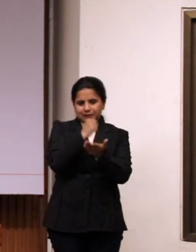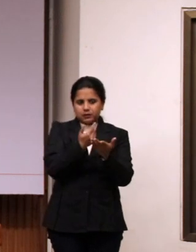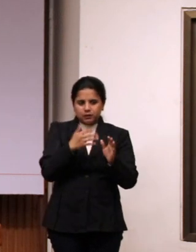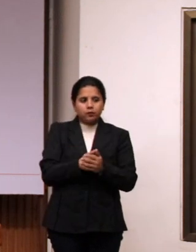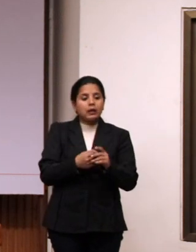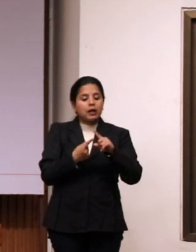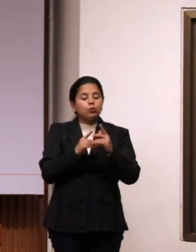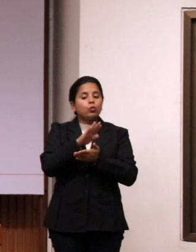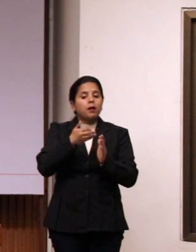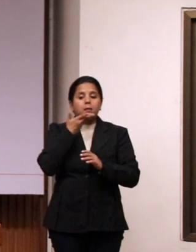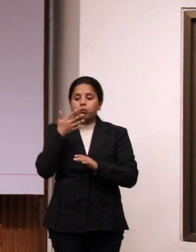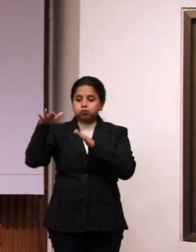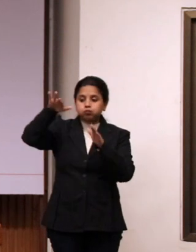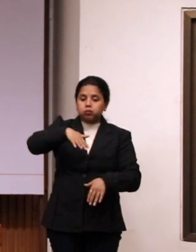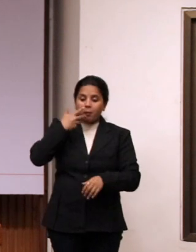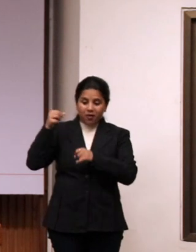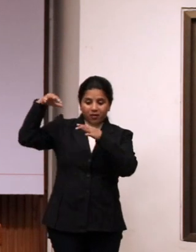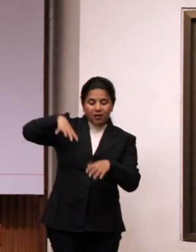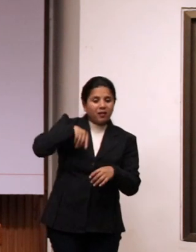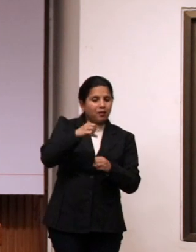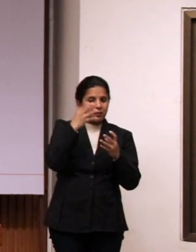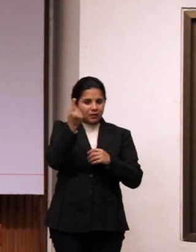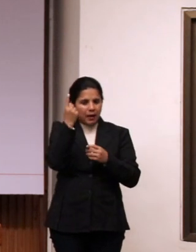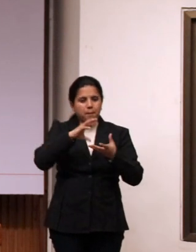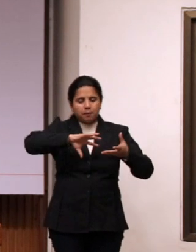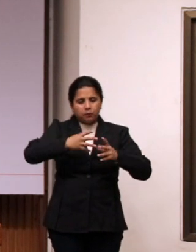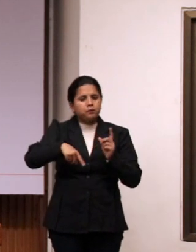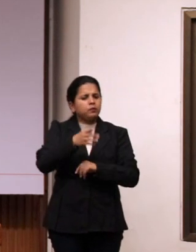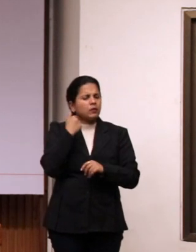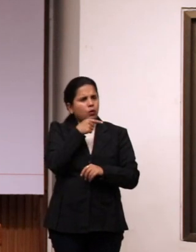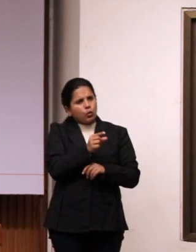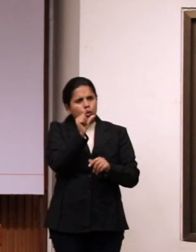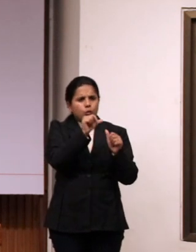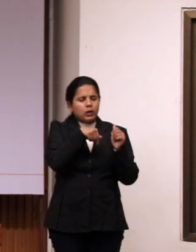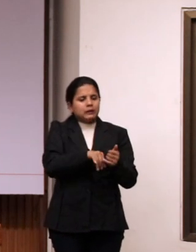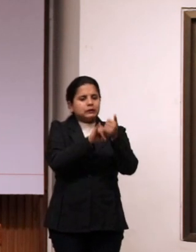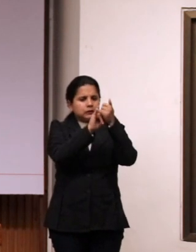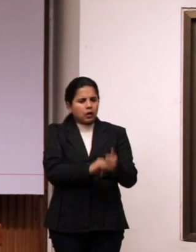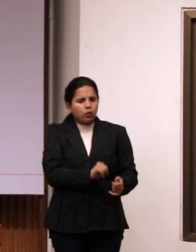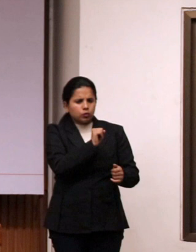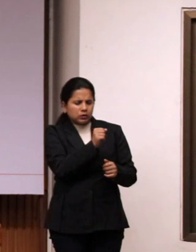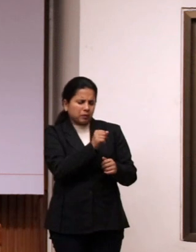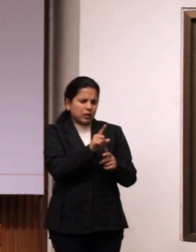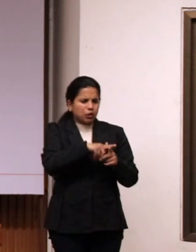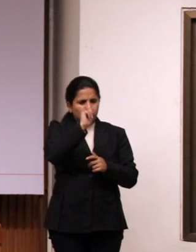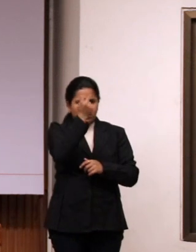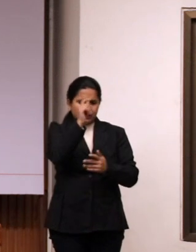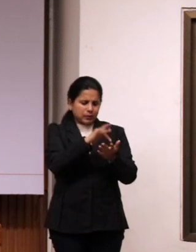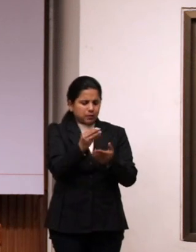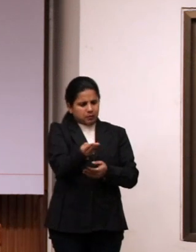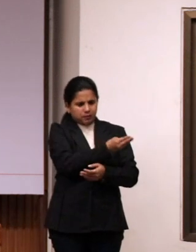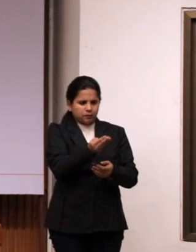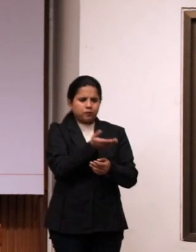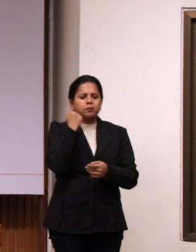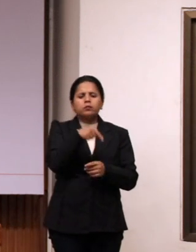for Tehri Dam, the in Uttarakhand, the forestation was done in somewhere near South UP, Lalitpur Jhansi, somewhere near there. Very recently,